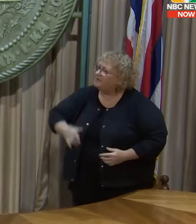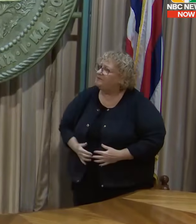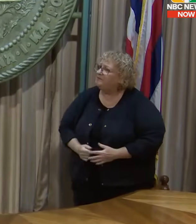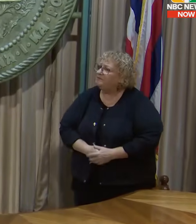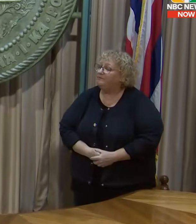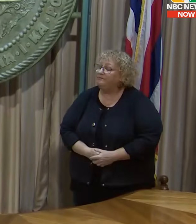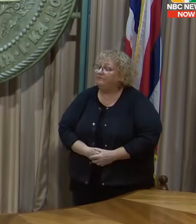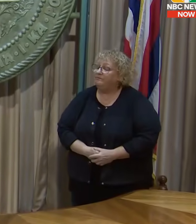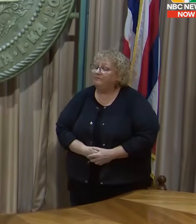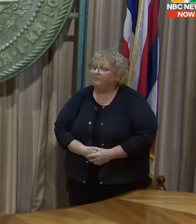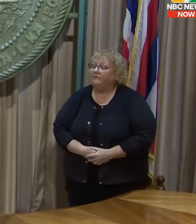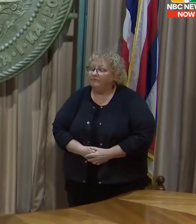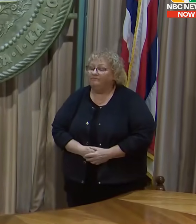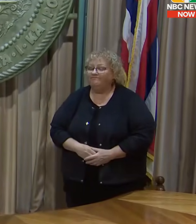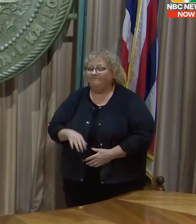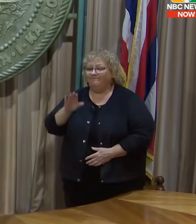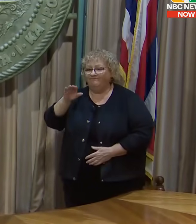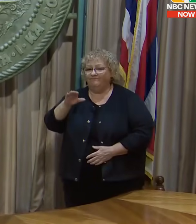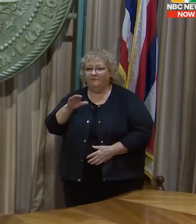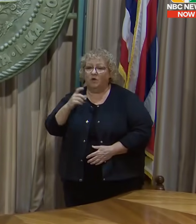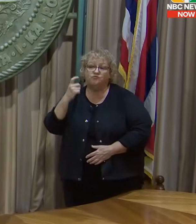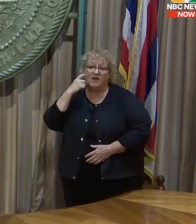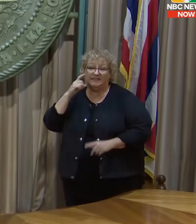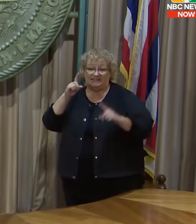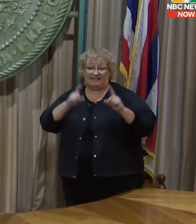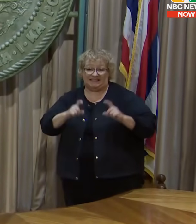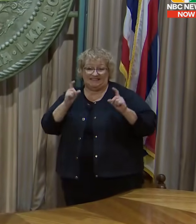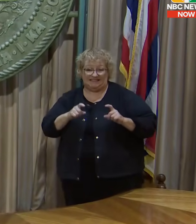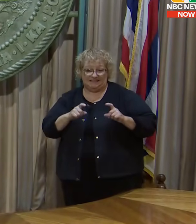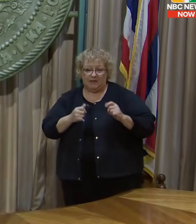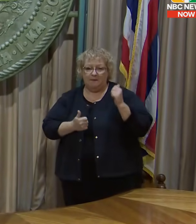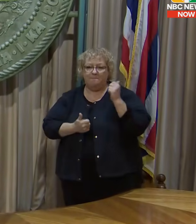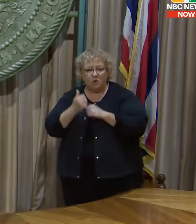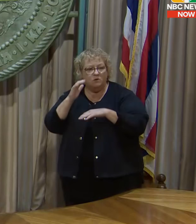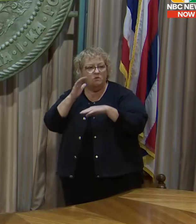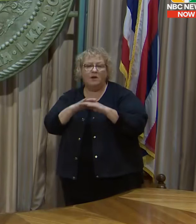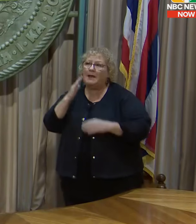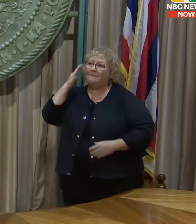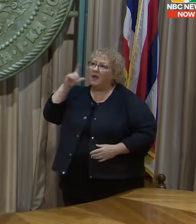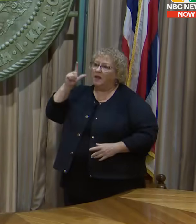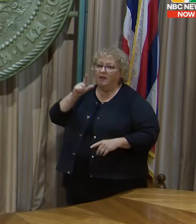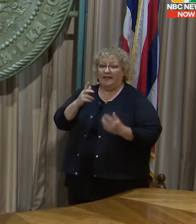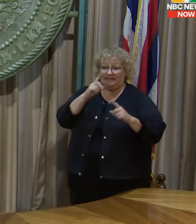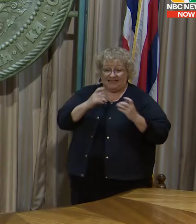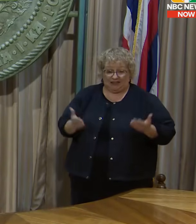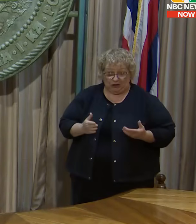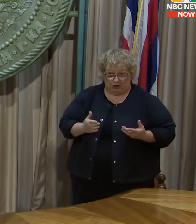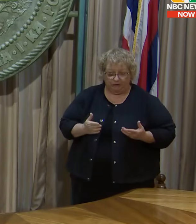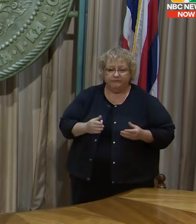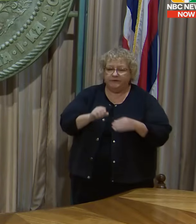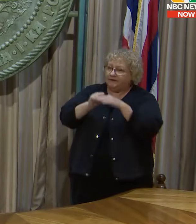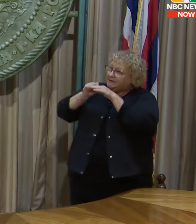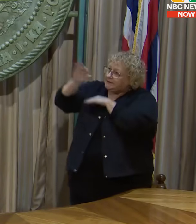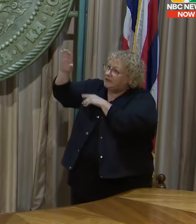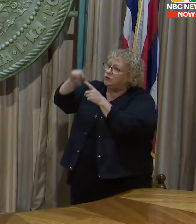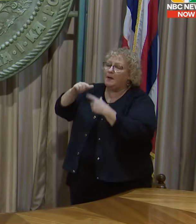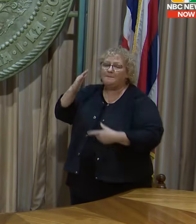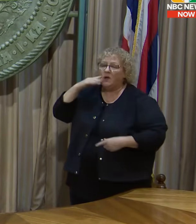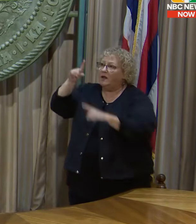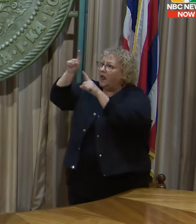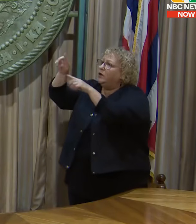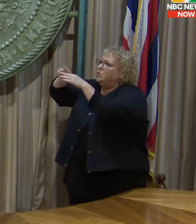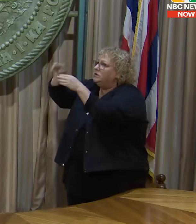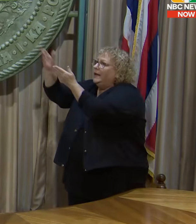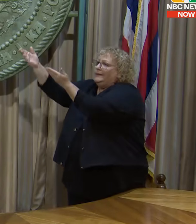The testing that was done up to recently was all mostly being done on the mainland. Mainland labs are doing the testing, and